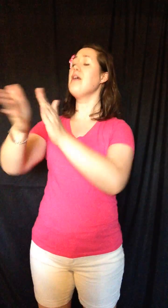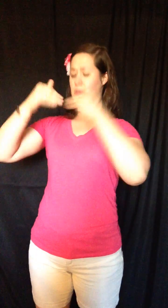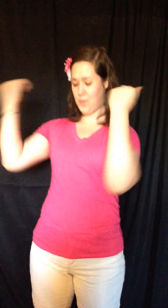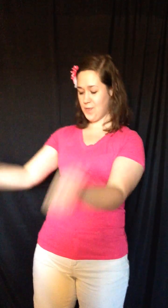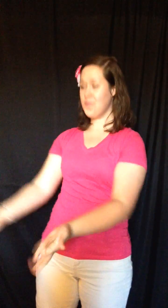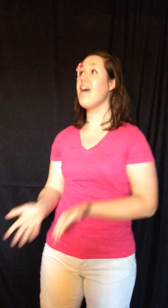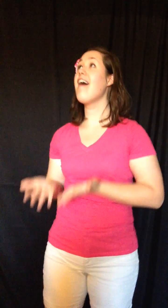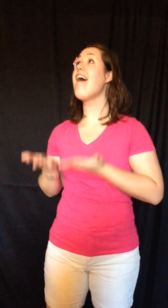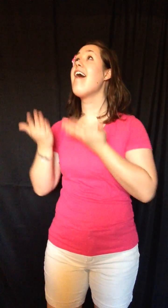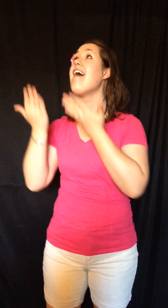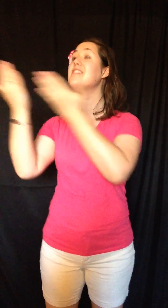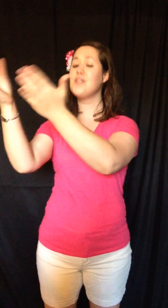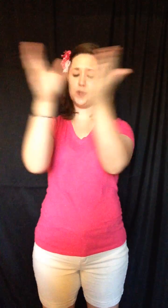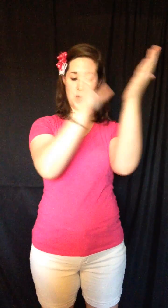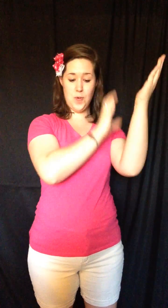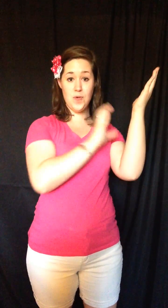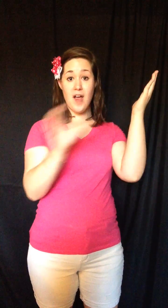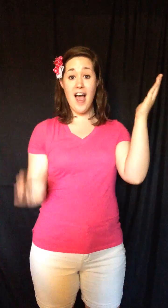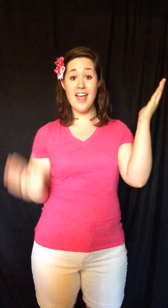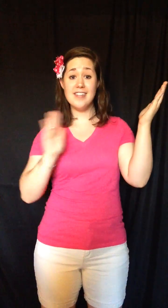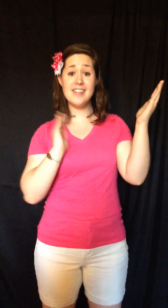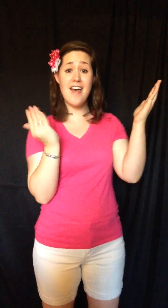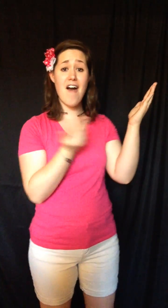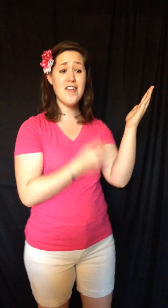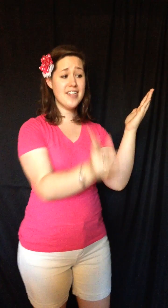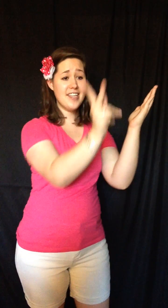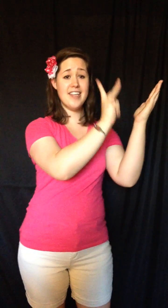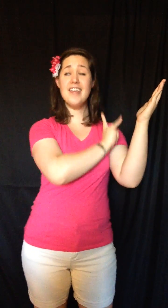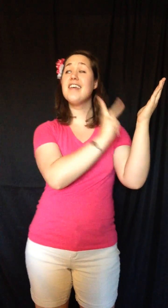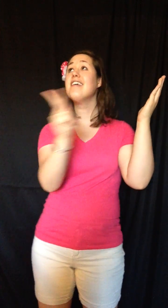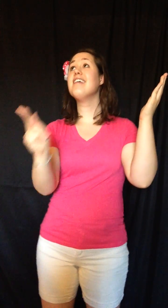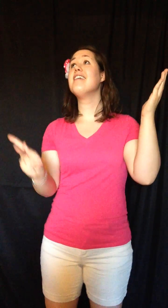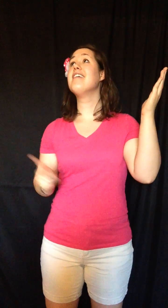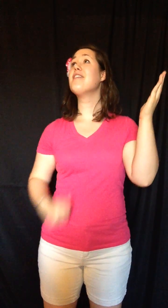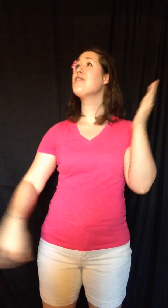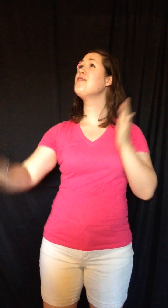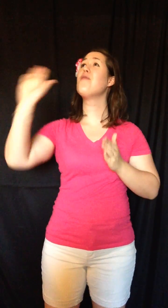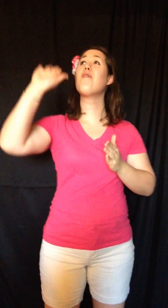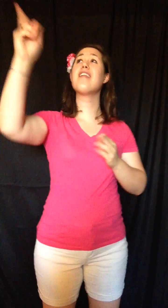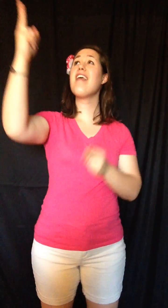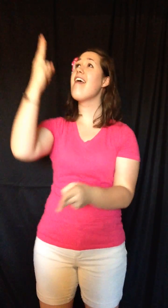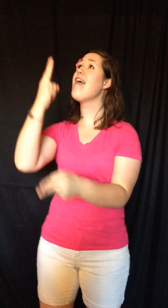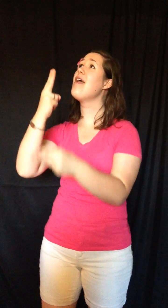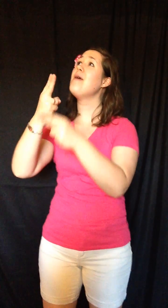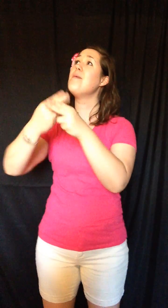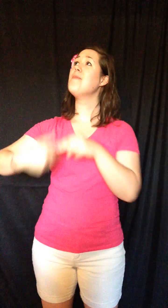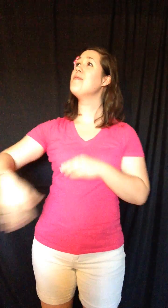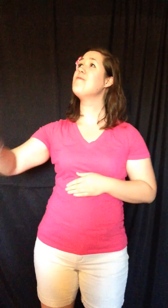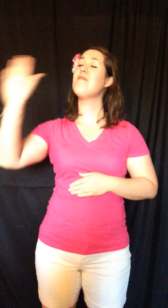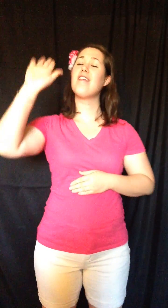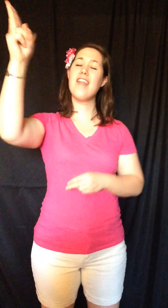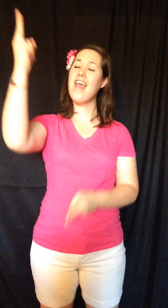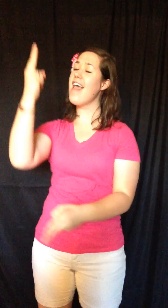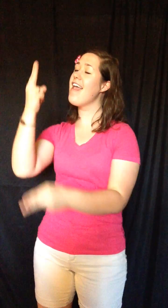will rise to Christ our King Your name, Your name